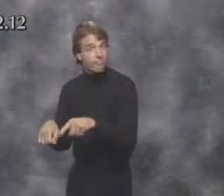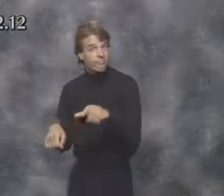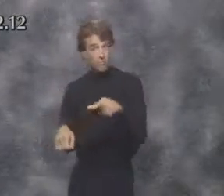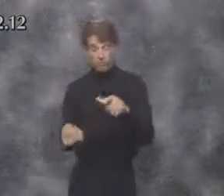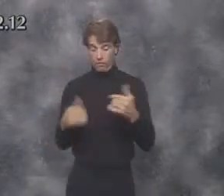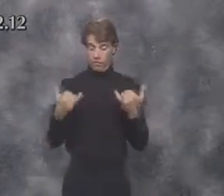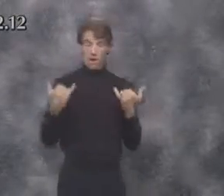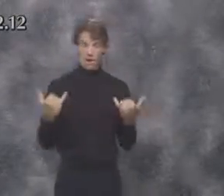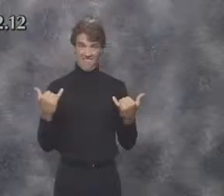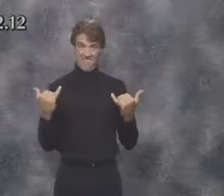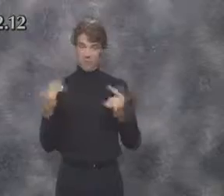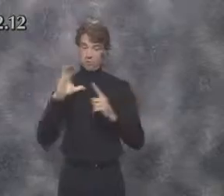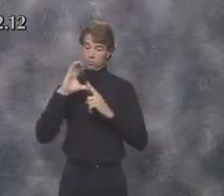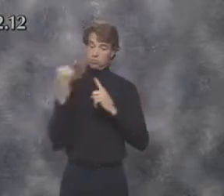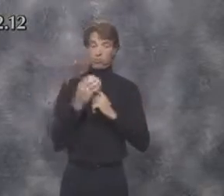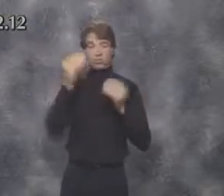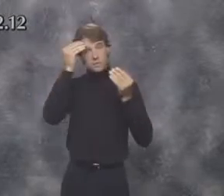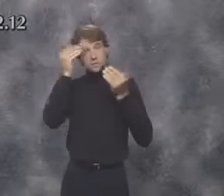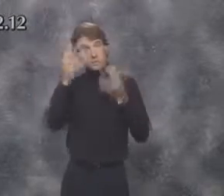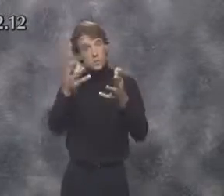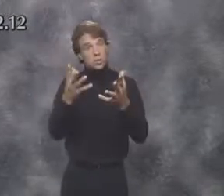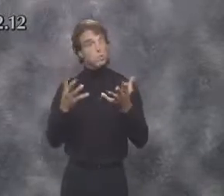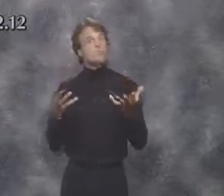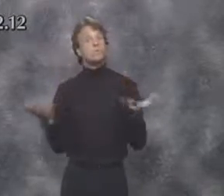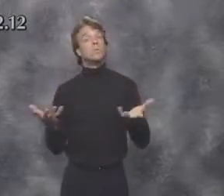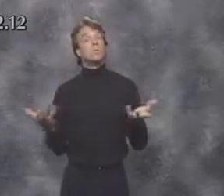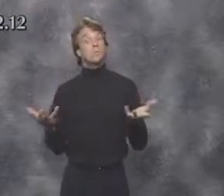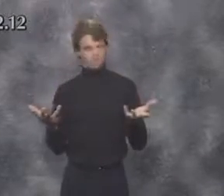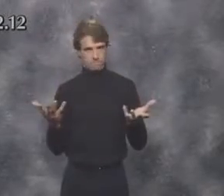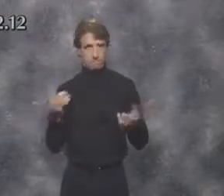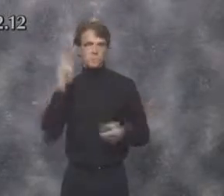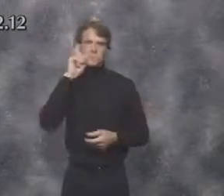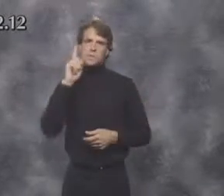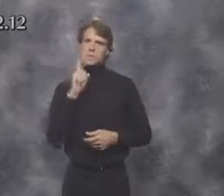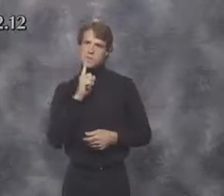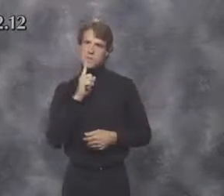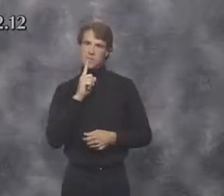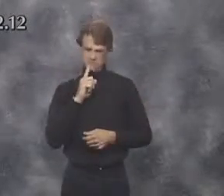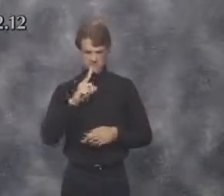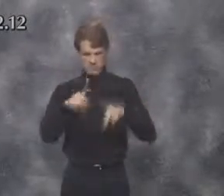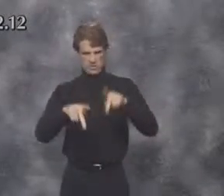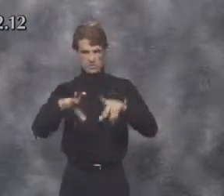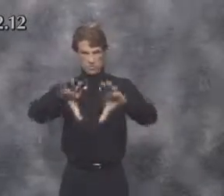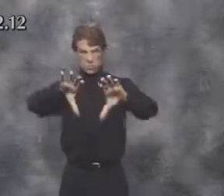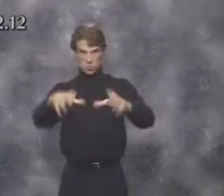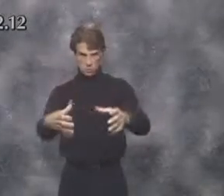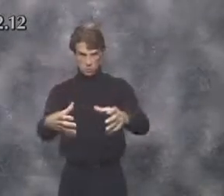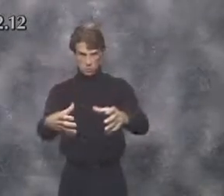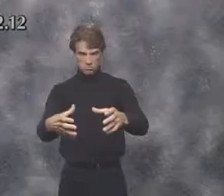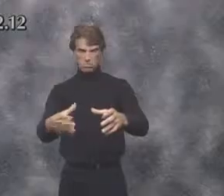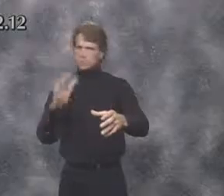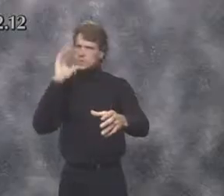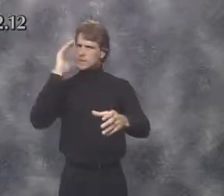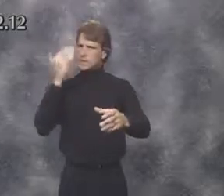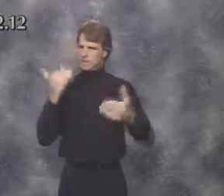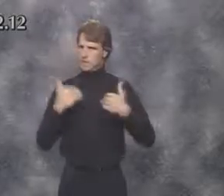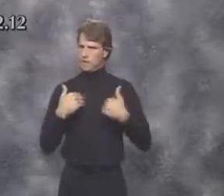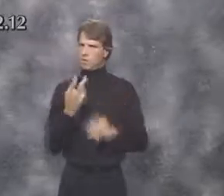families. Now, today's cultural notes focuses on two perspectives